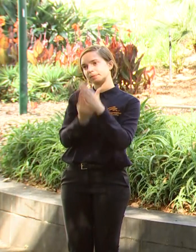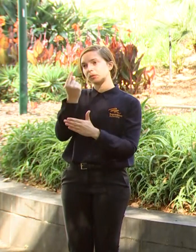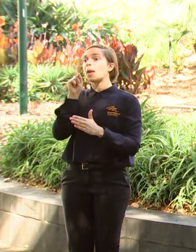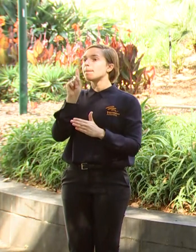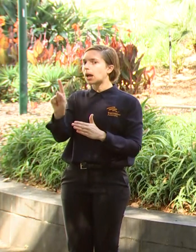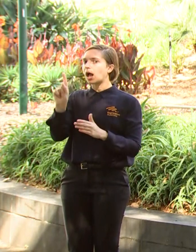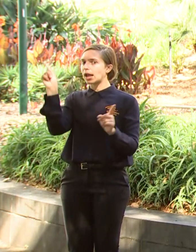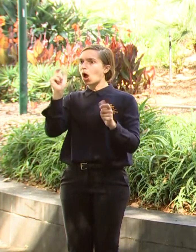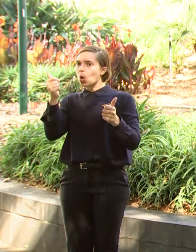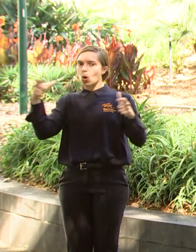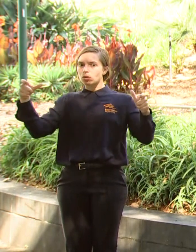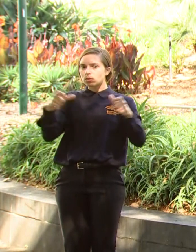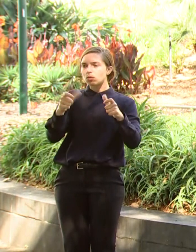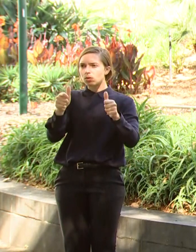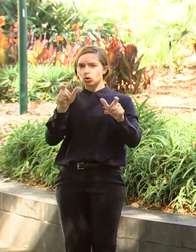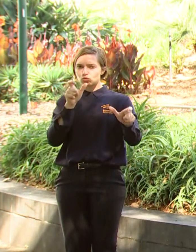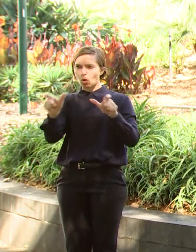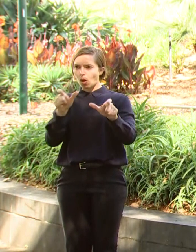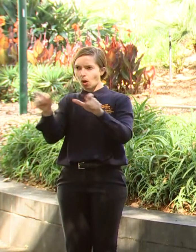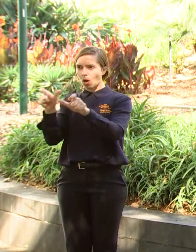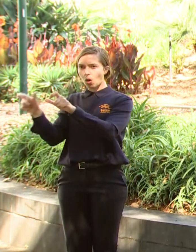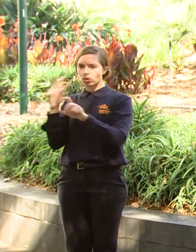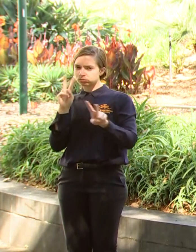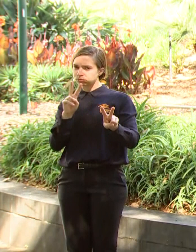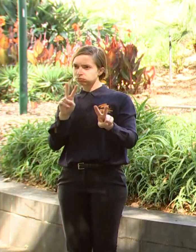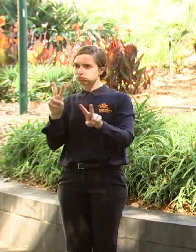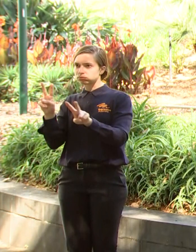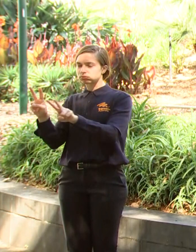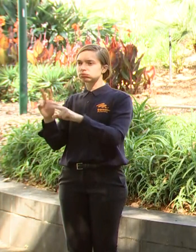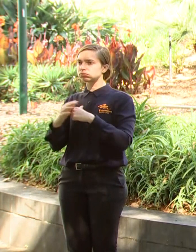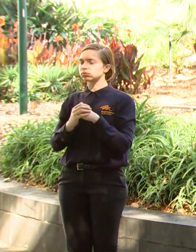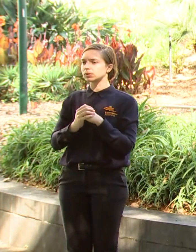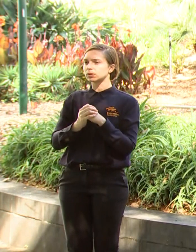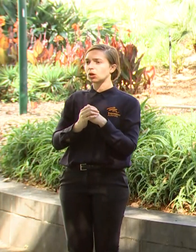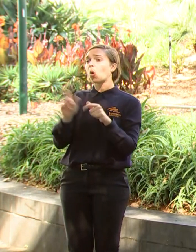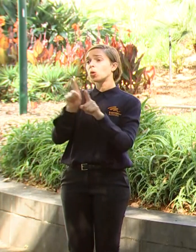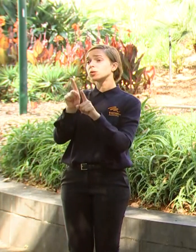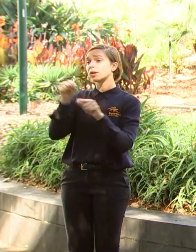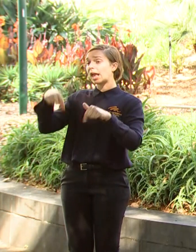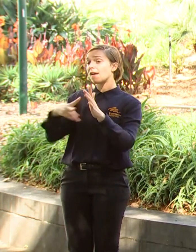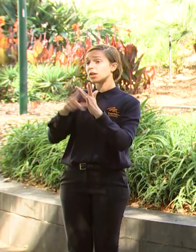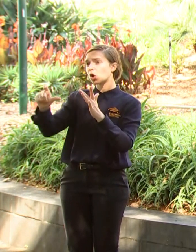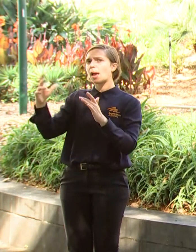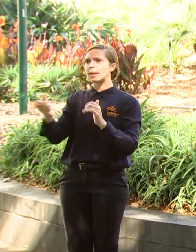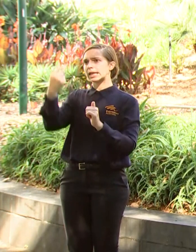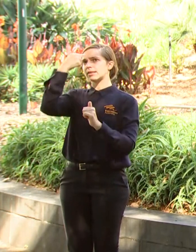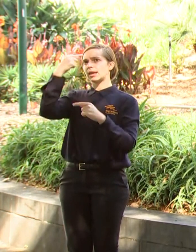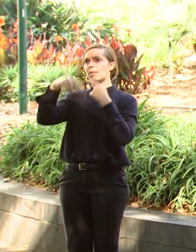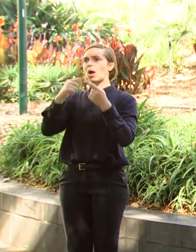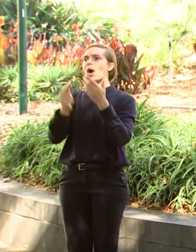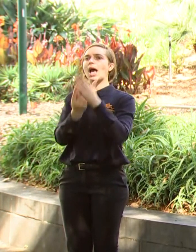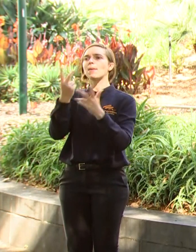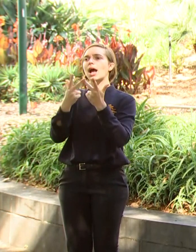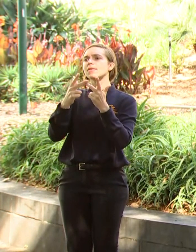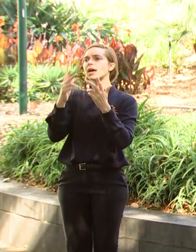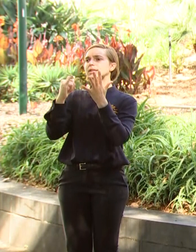also, can I say, even more so than what's happening here, it's what's happening in Sydney and greater New South Wales